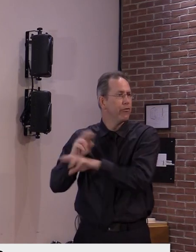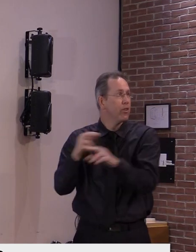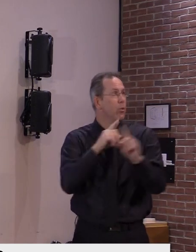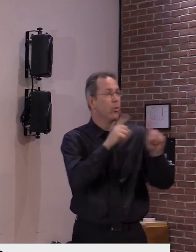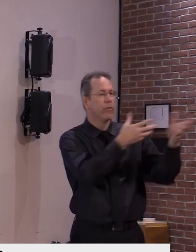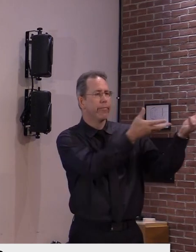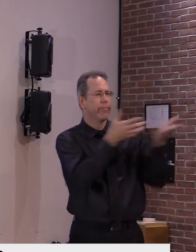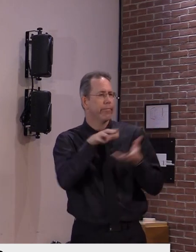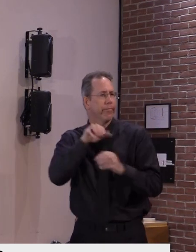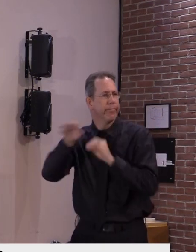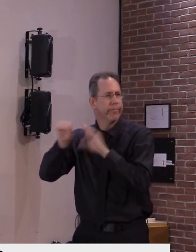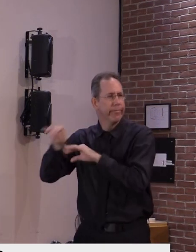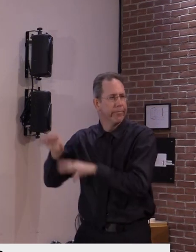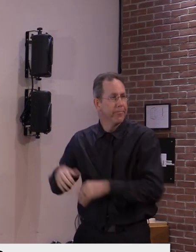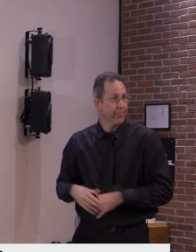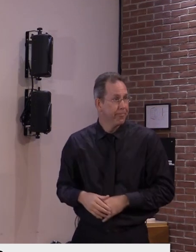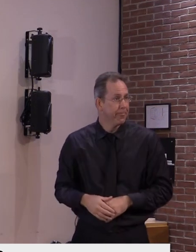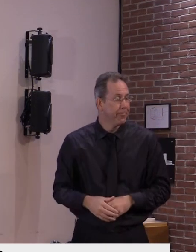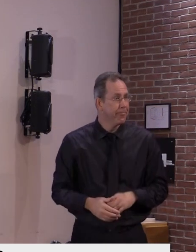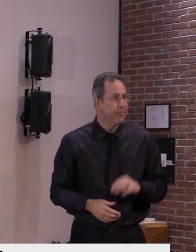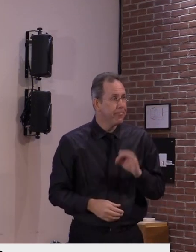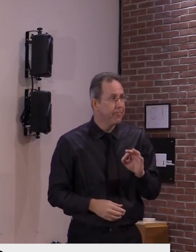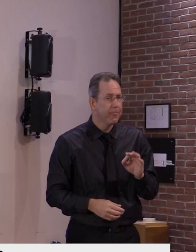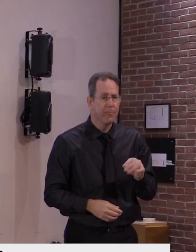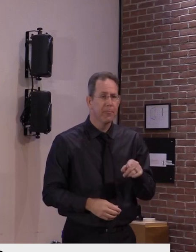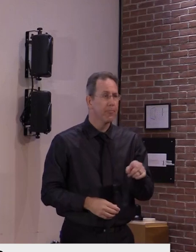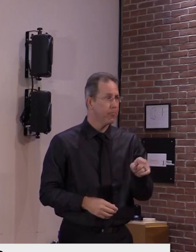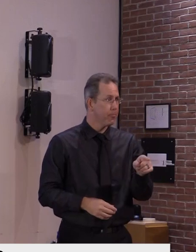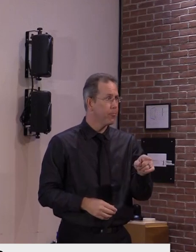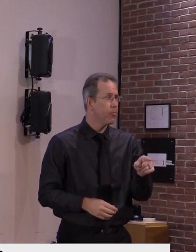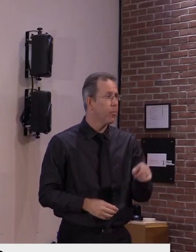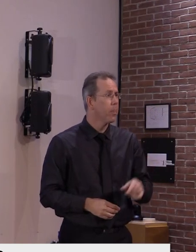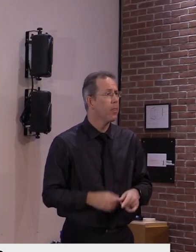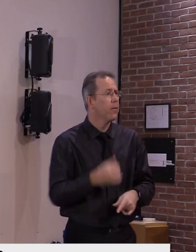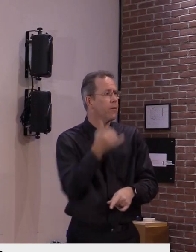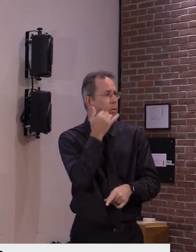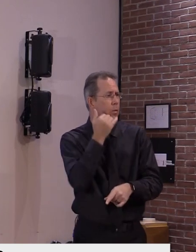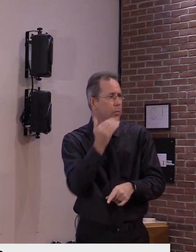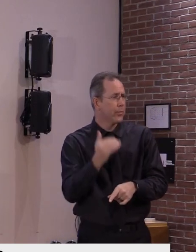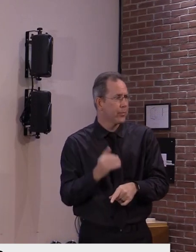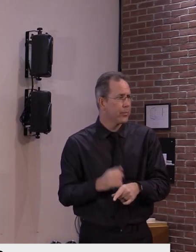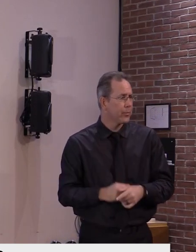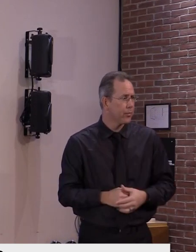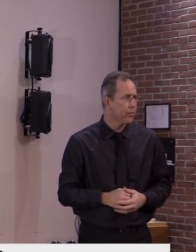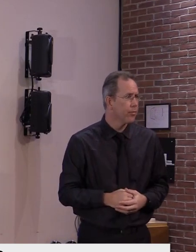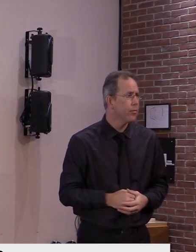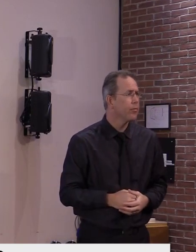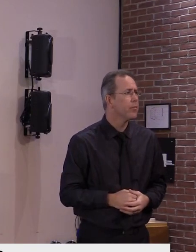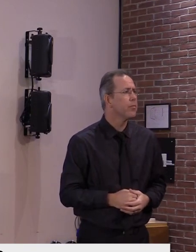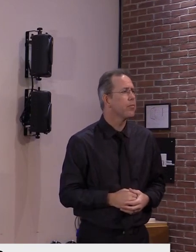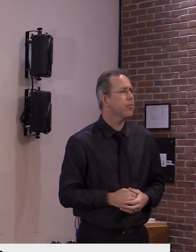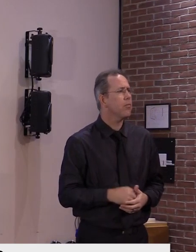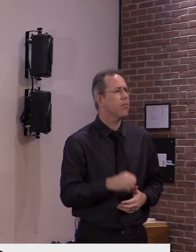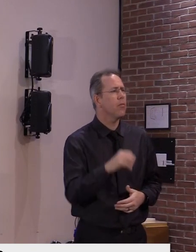you. I'm good. Okay, we're going to move to the phones, starting with Ethan from the Burlington Free Press.